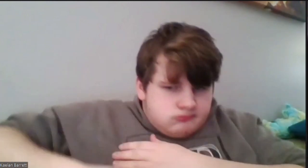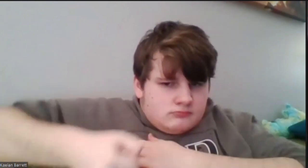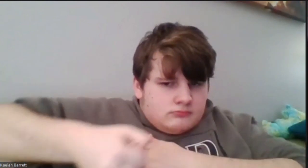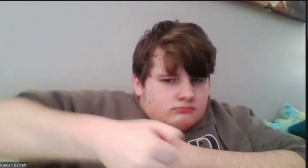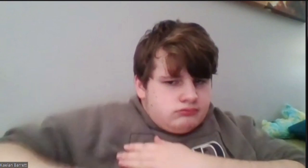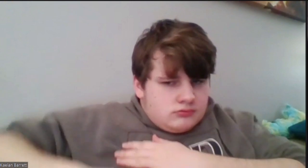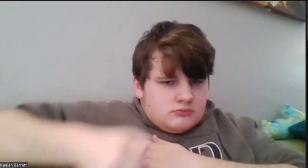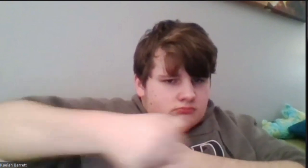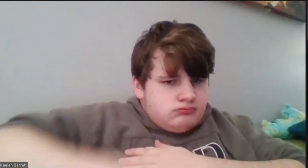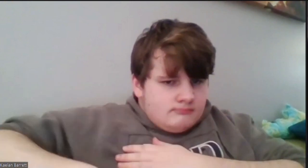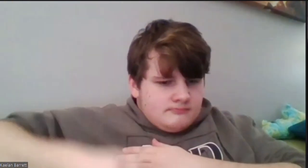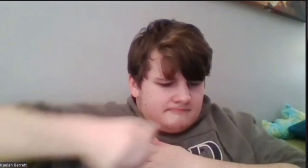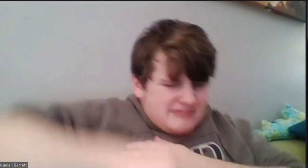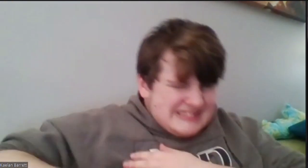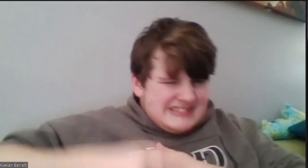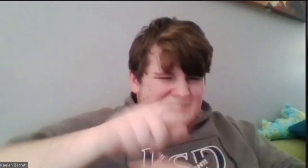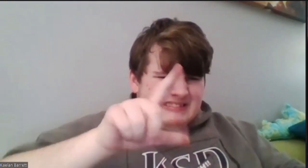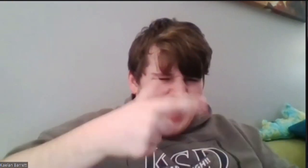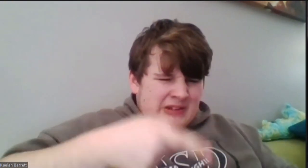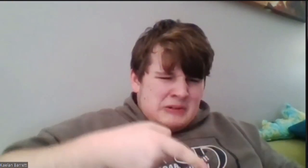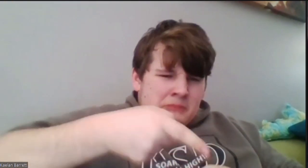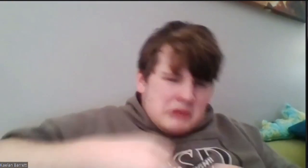she sees Tim, and here he comes, walking in.